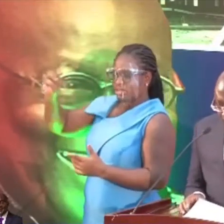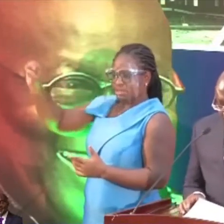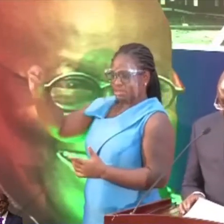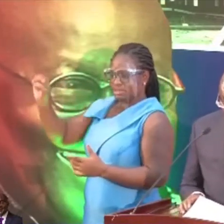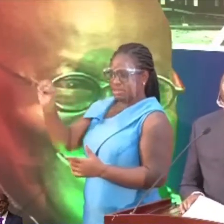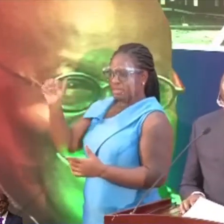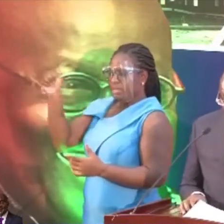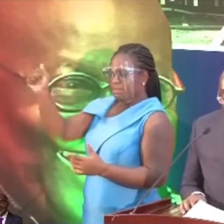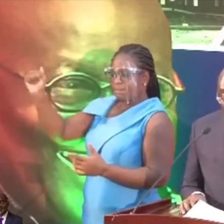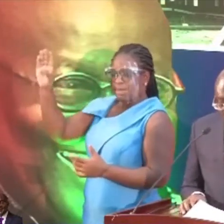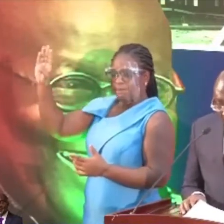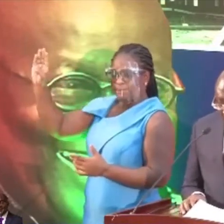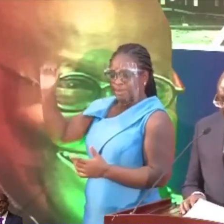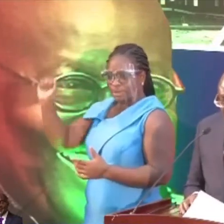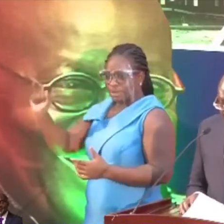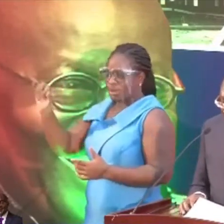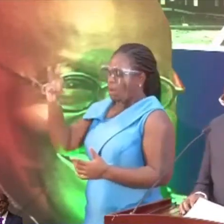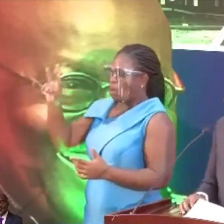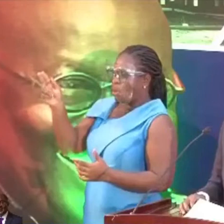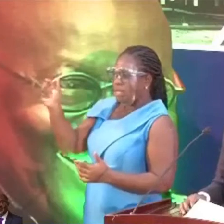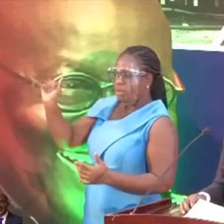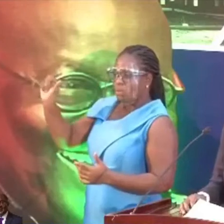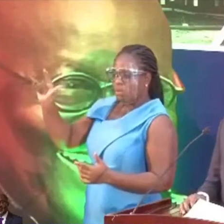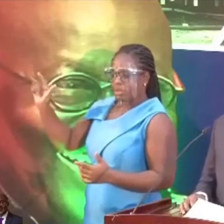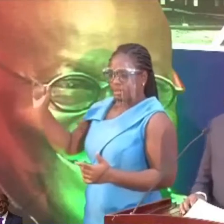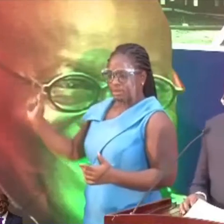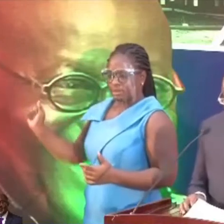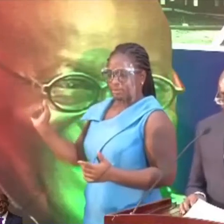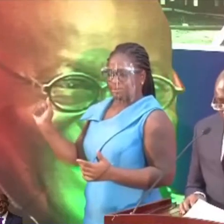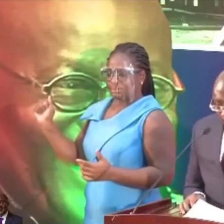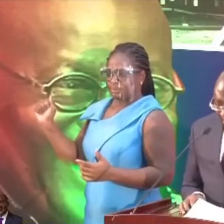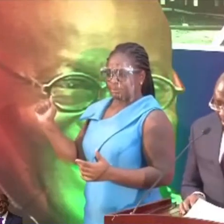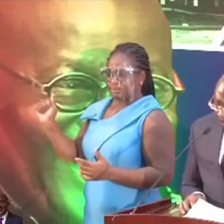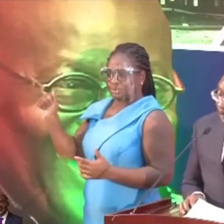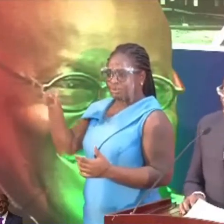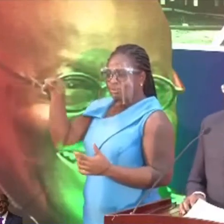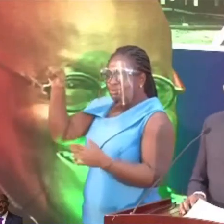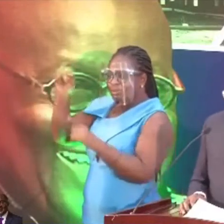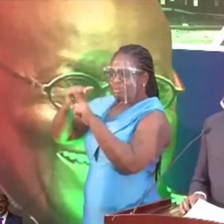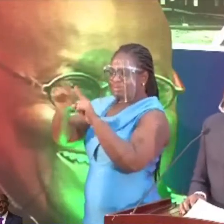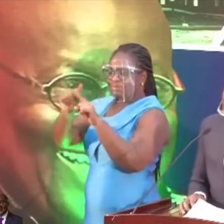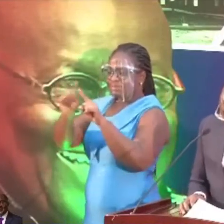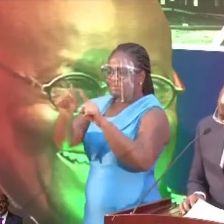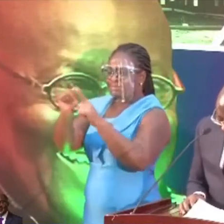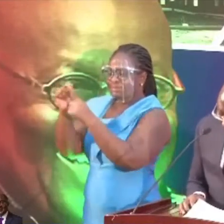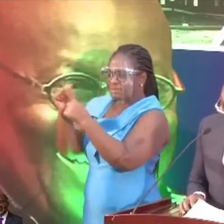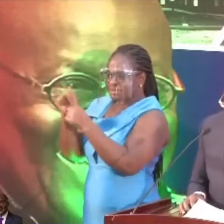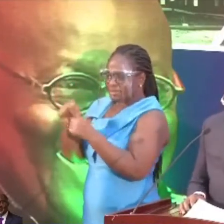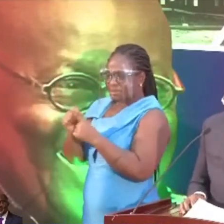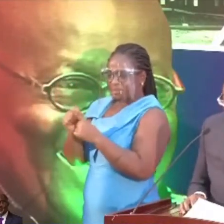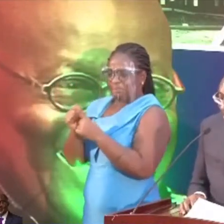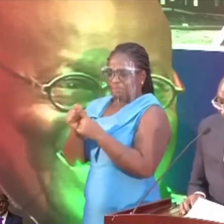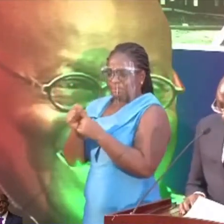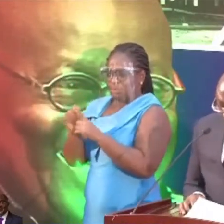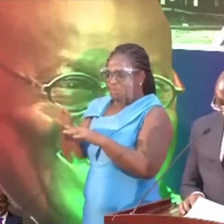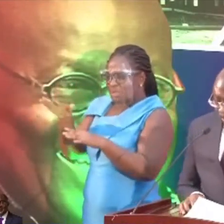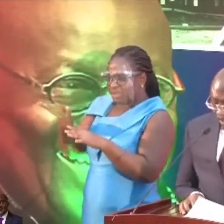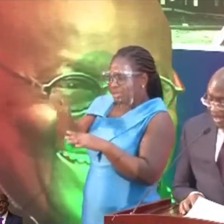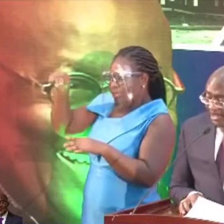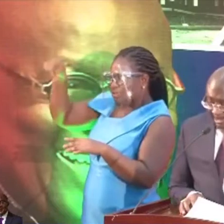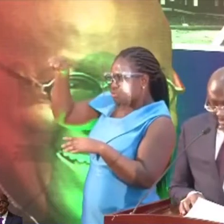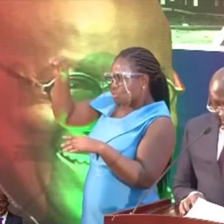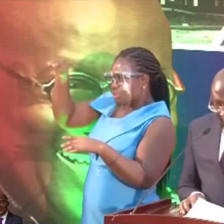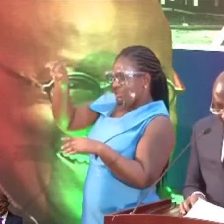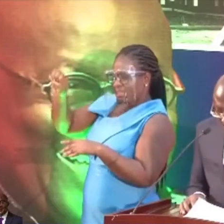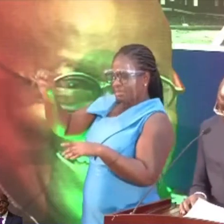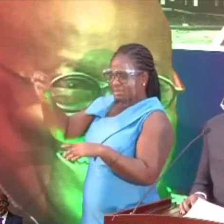Ahafo regions, Walewale, Gambaga, Nalergu, Gushegu, Saboba, Chereponi, Yape within the northern, northeast,